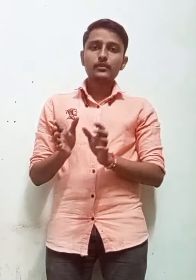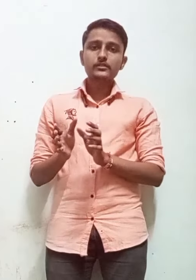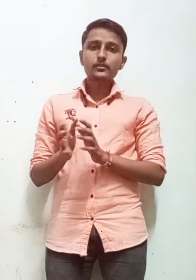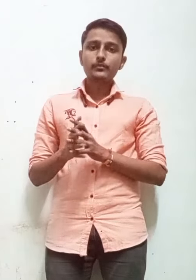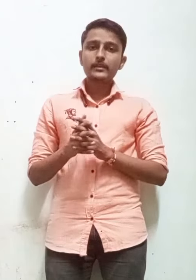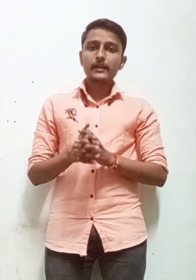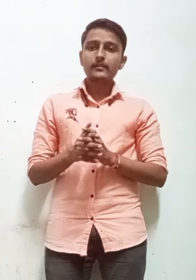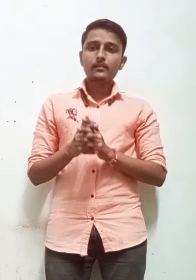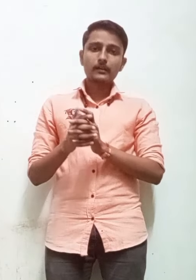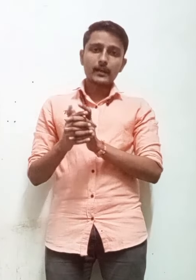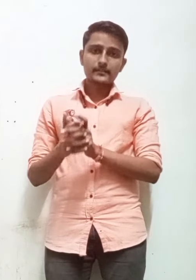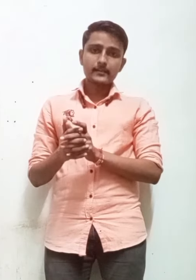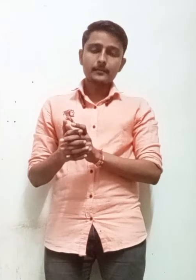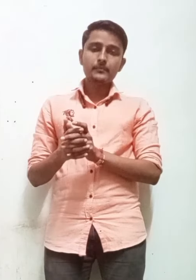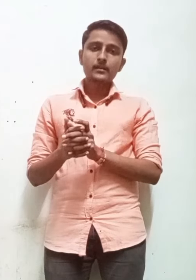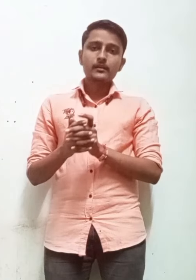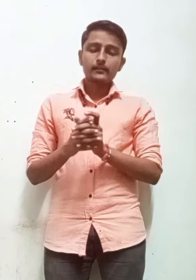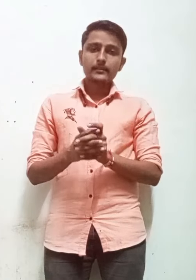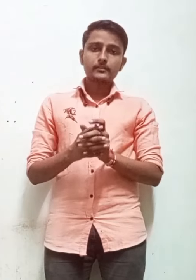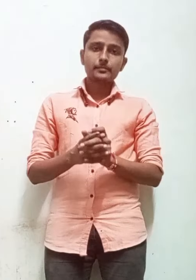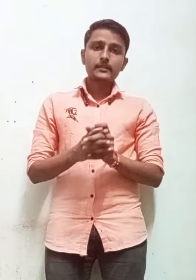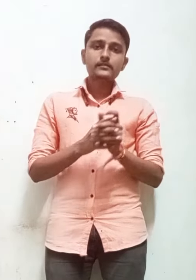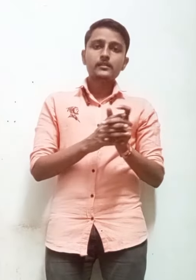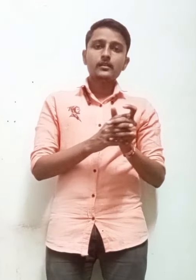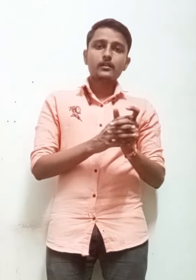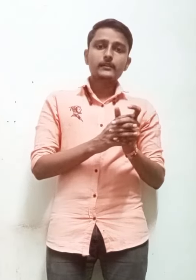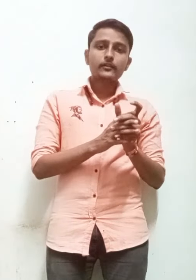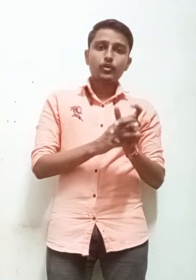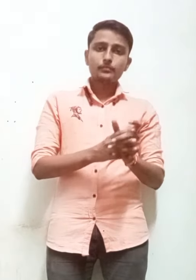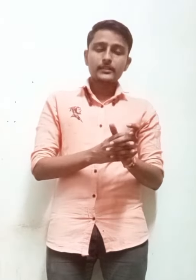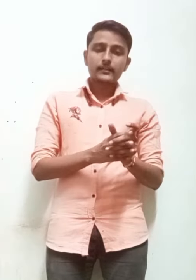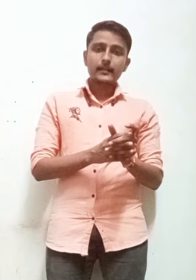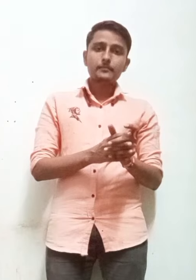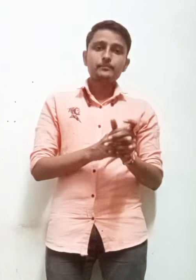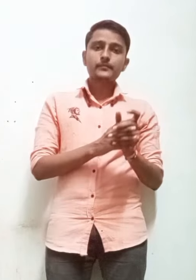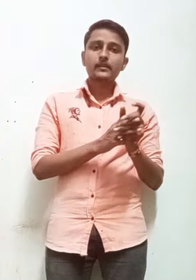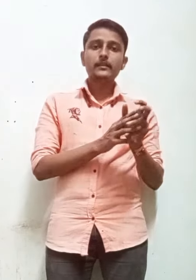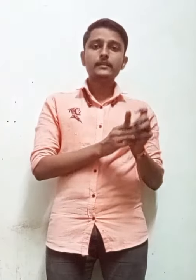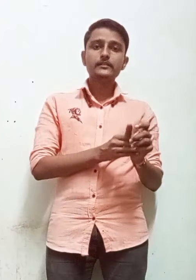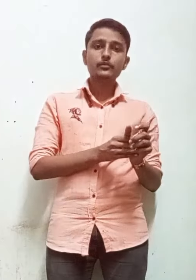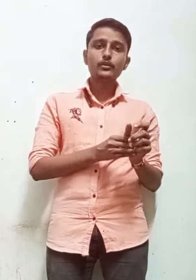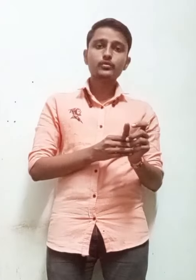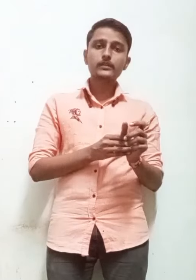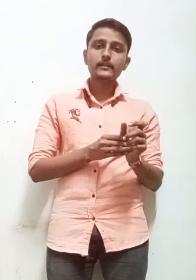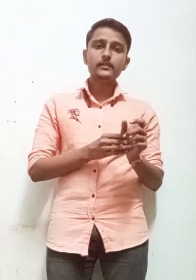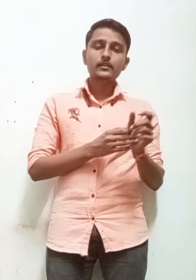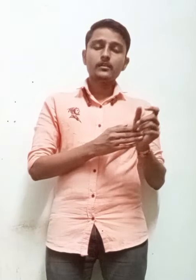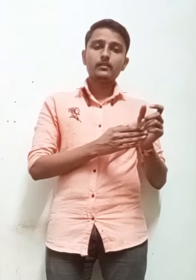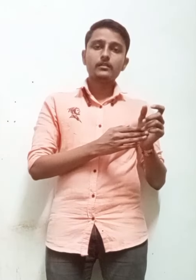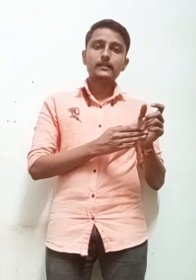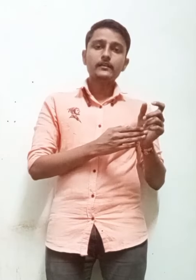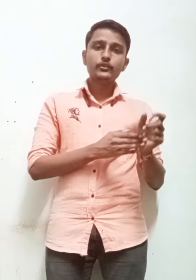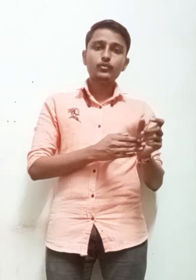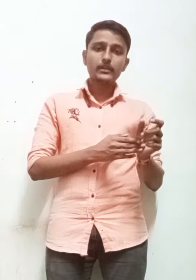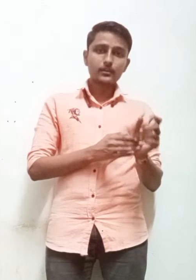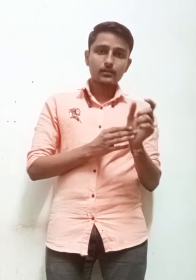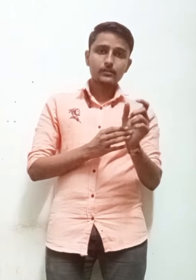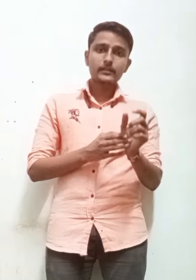first we write a class name, then space, then object name, then is equal to sign, then the